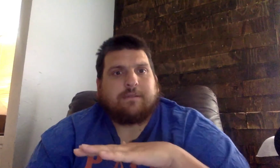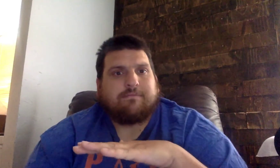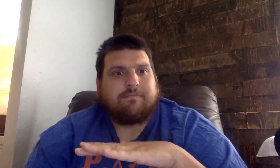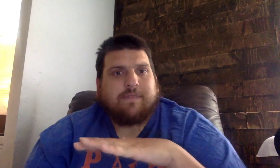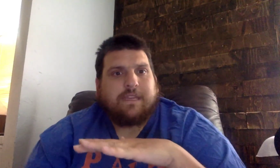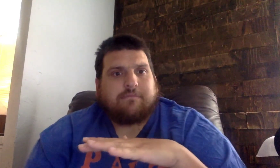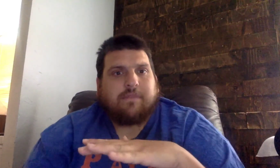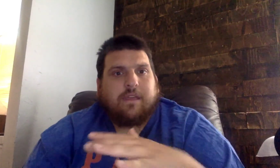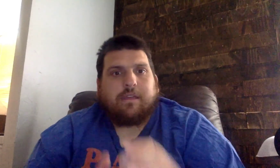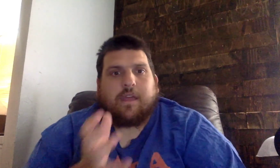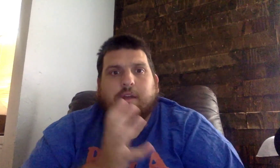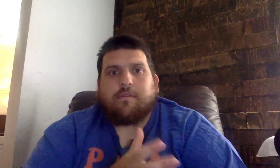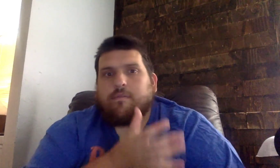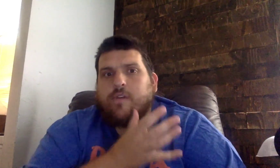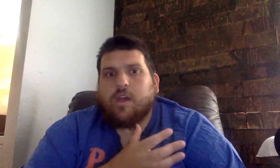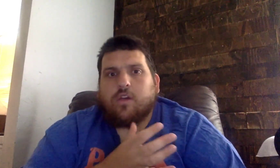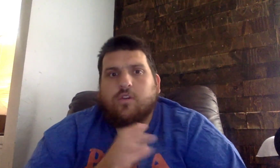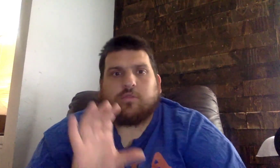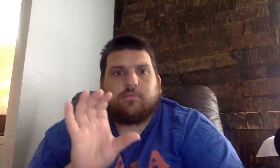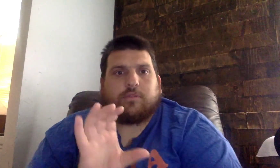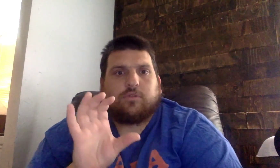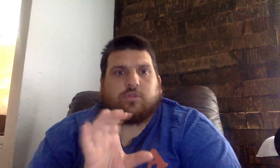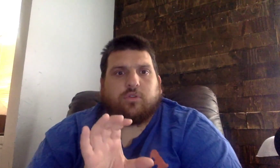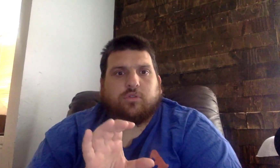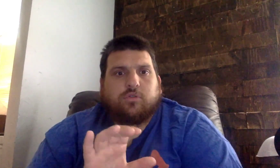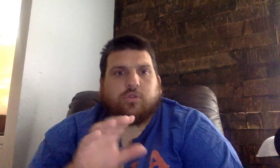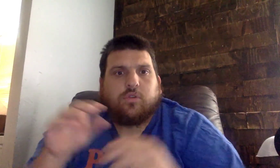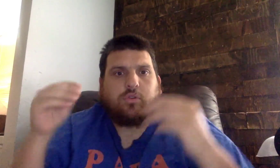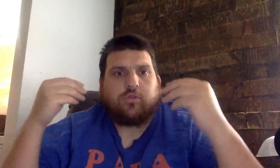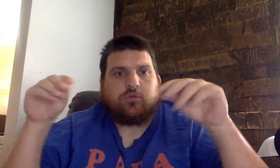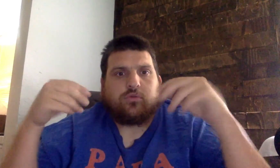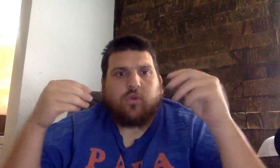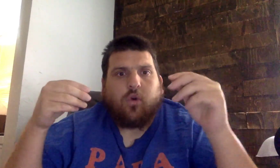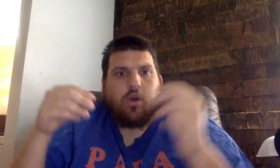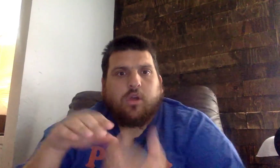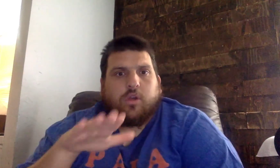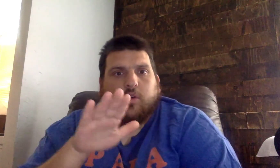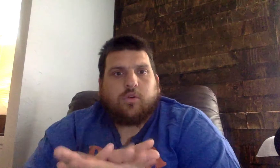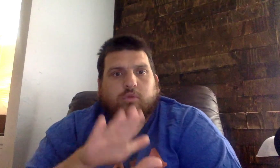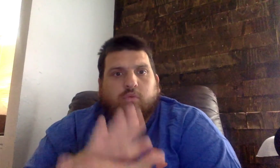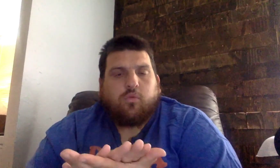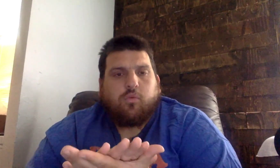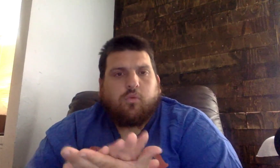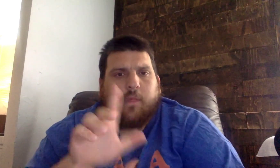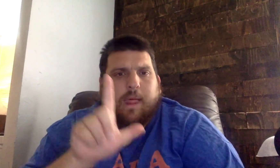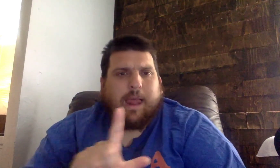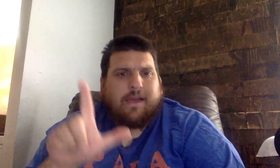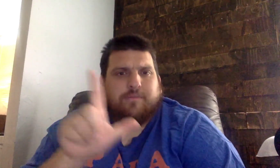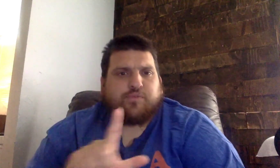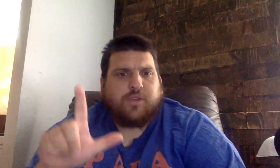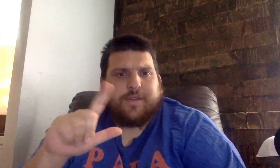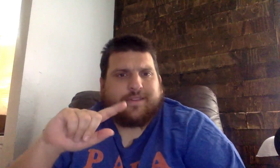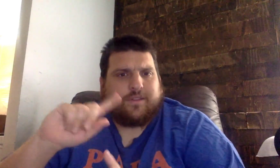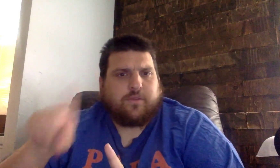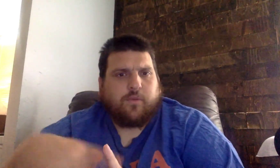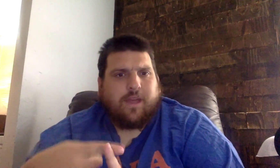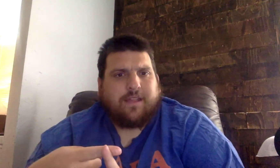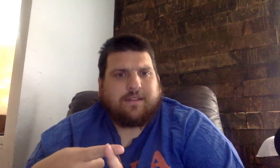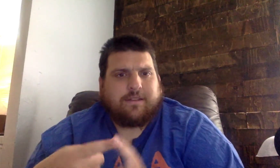room, basement, farm, church, store, school, library,